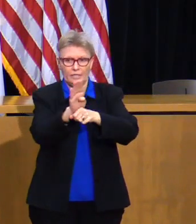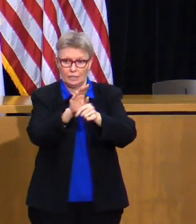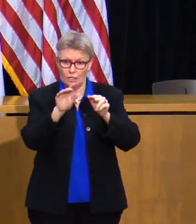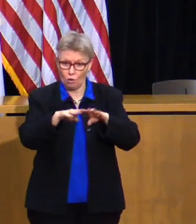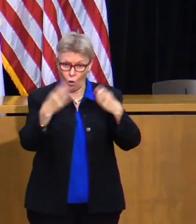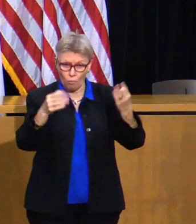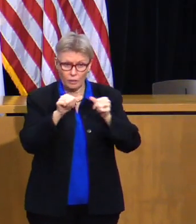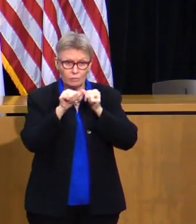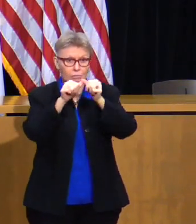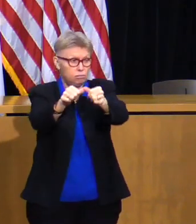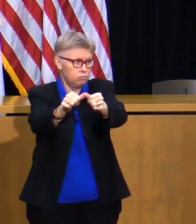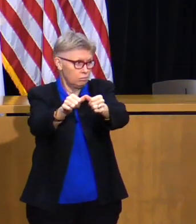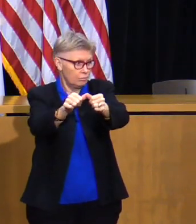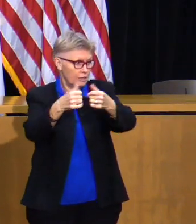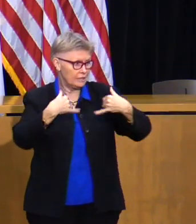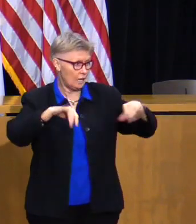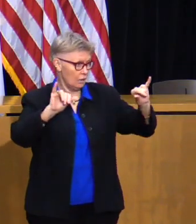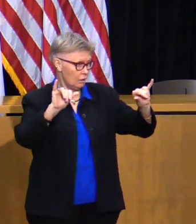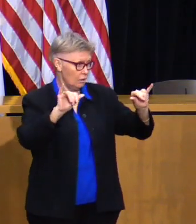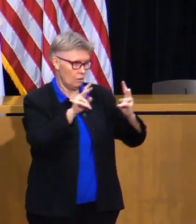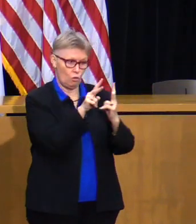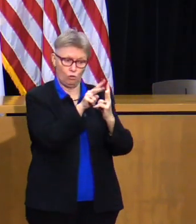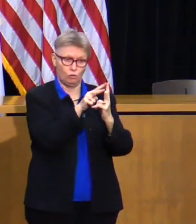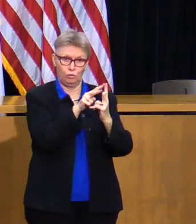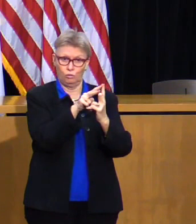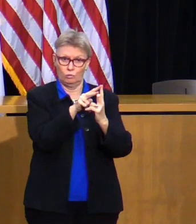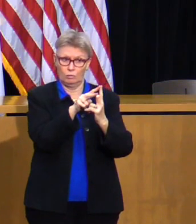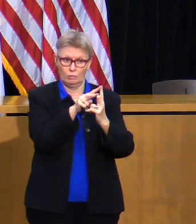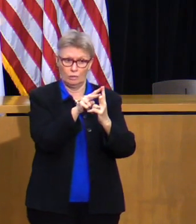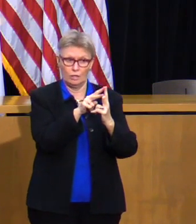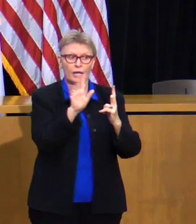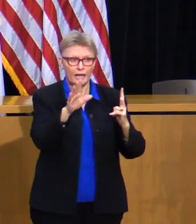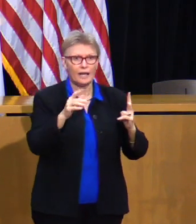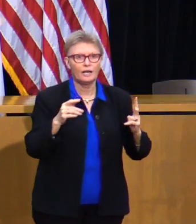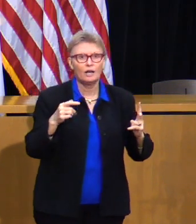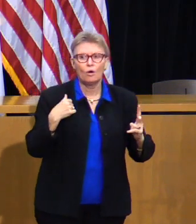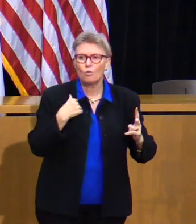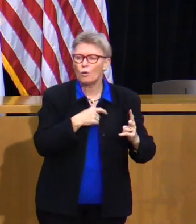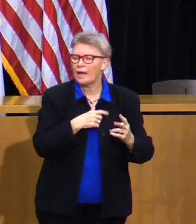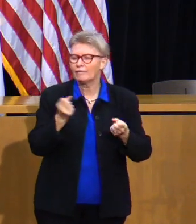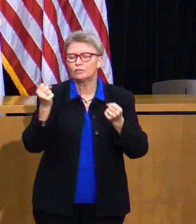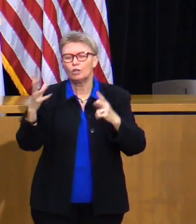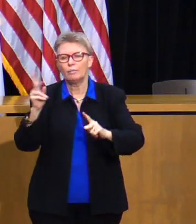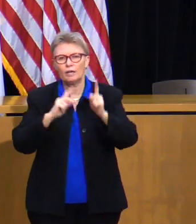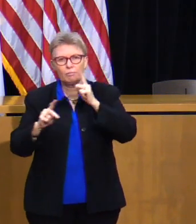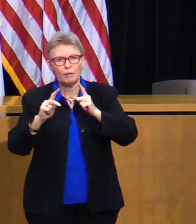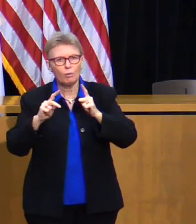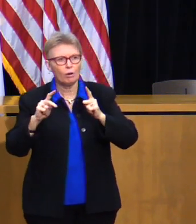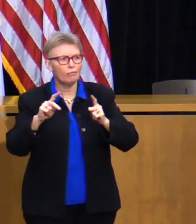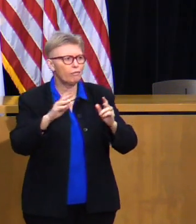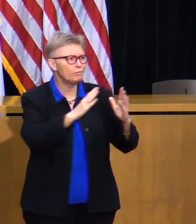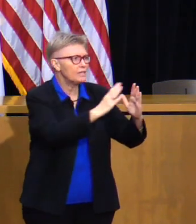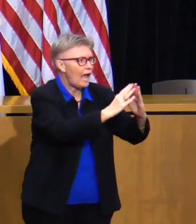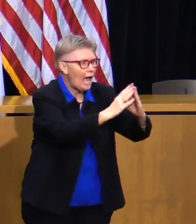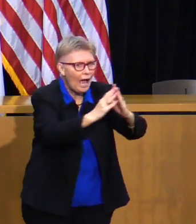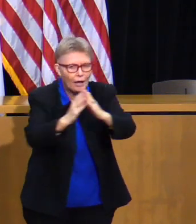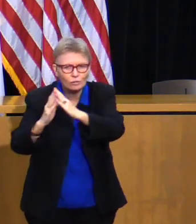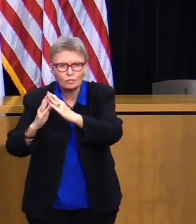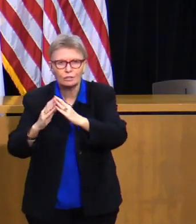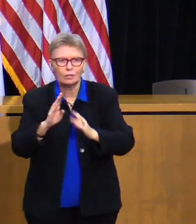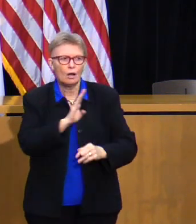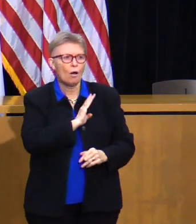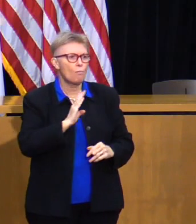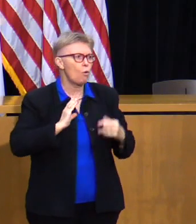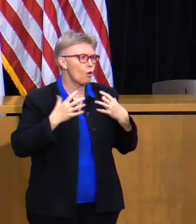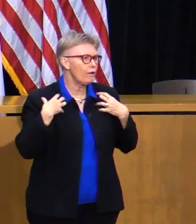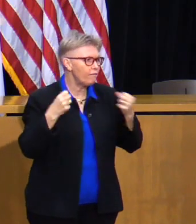that context, given all of the feedback we've gotten from so many folks in local government and from local boards of health and